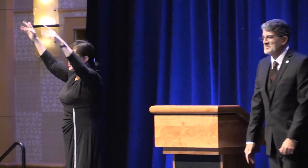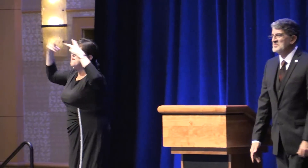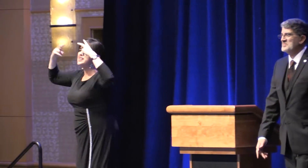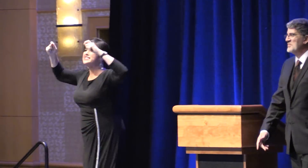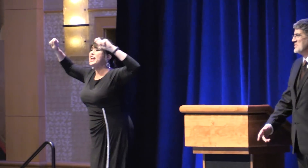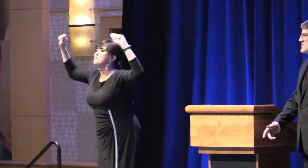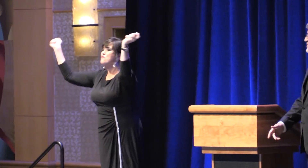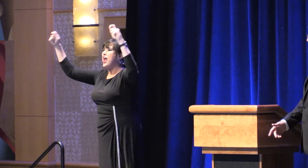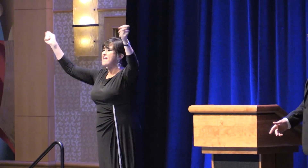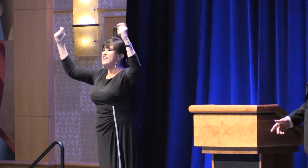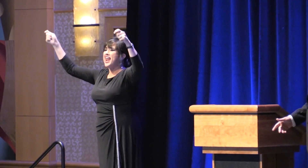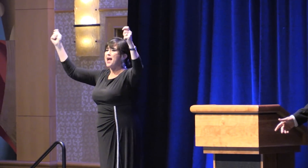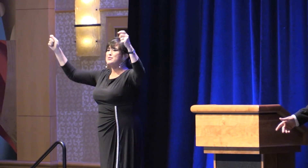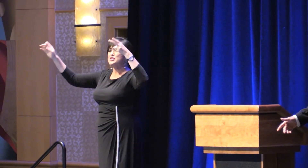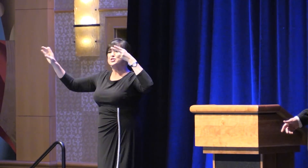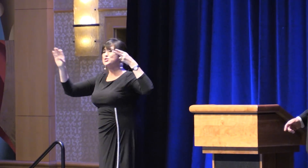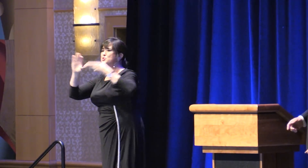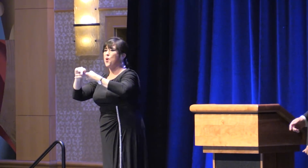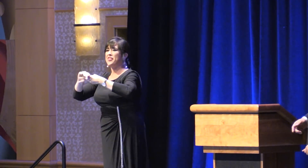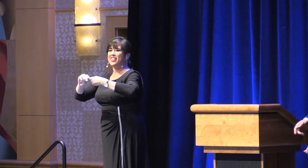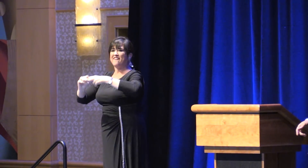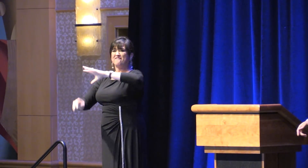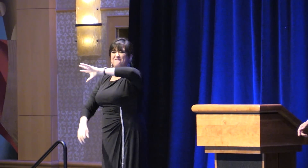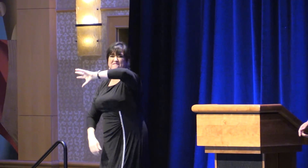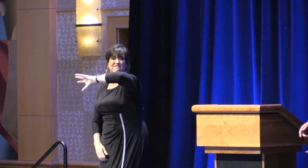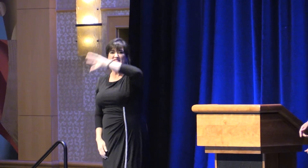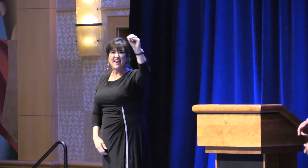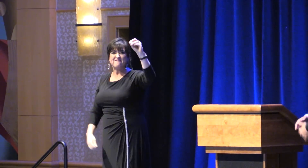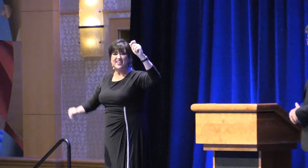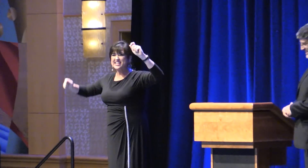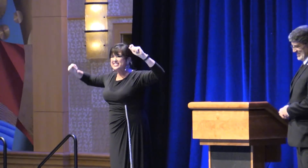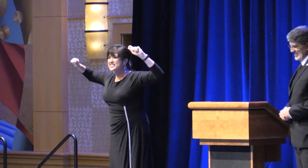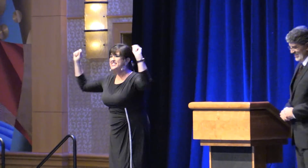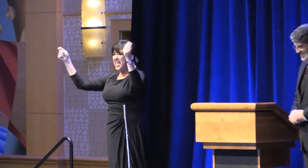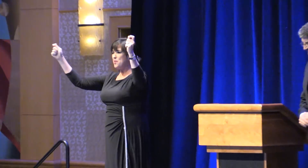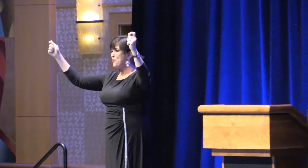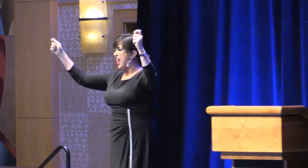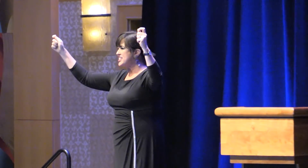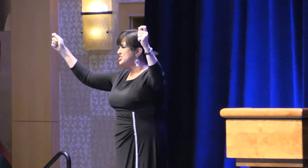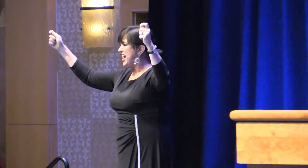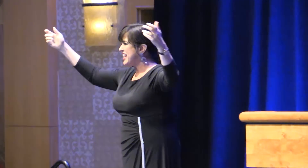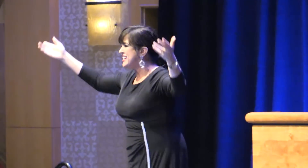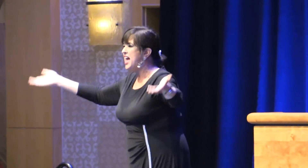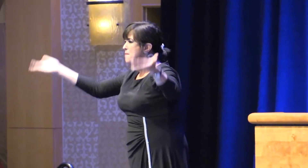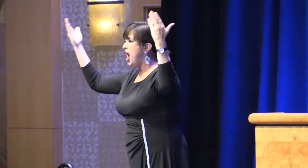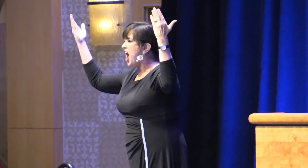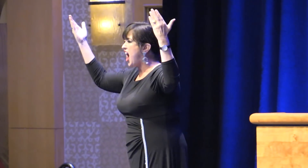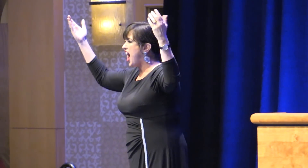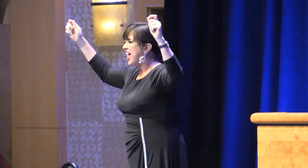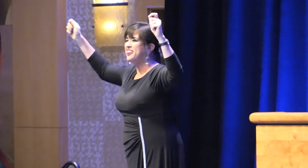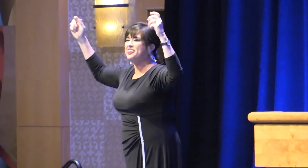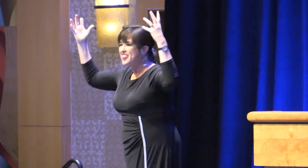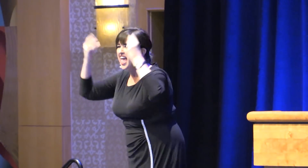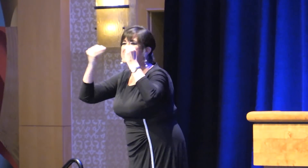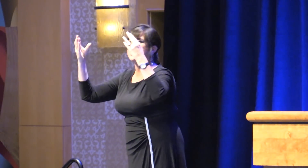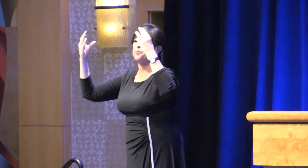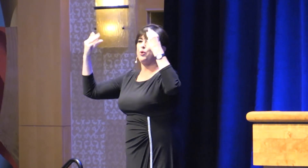Hello, everybody. I want to see those napkins. Wave them in the air. It's the 50th Anniversary Gala. Come on, wave